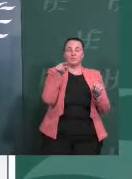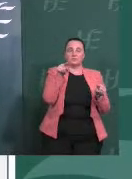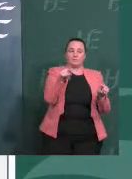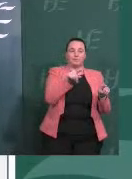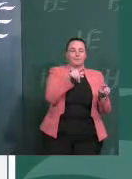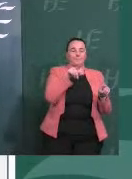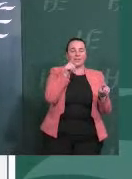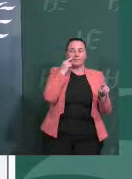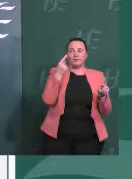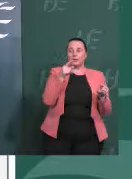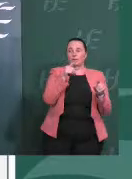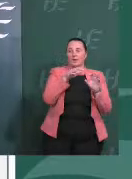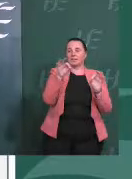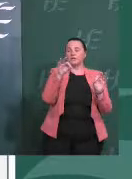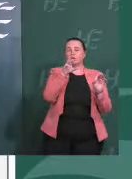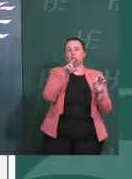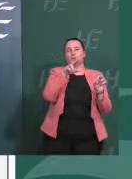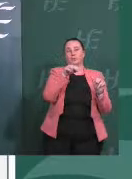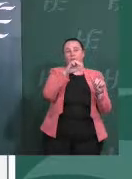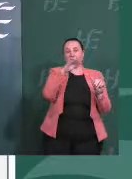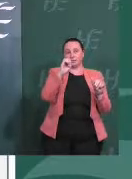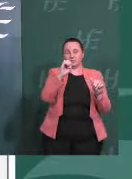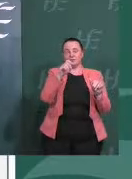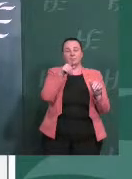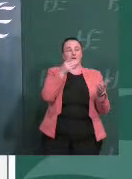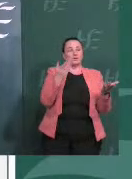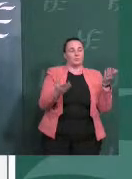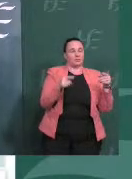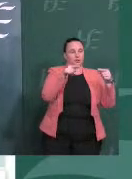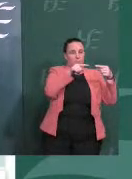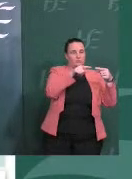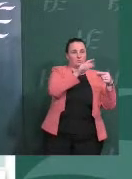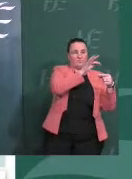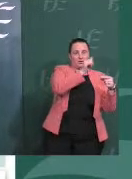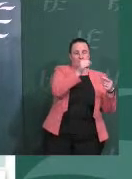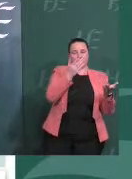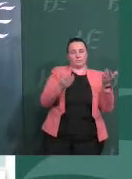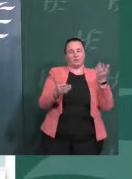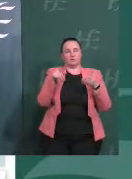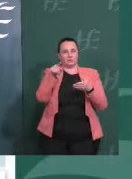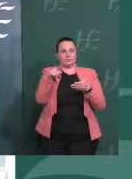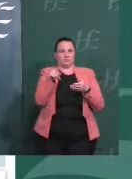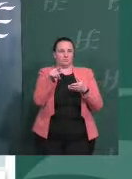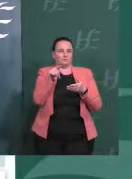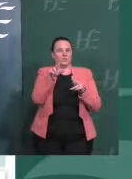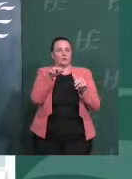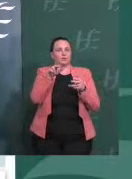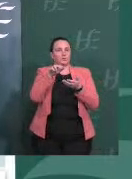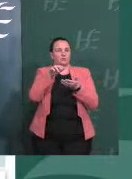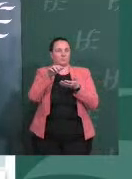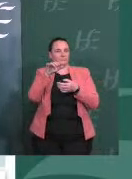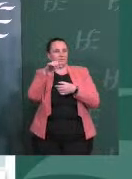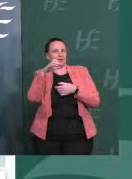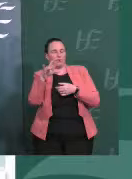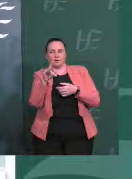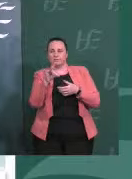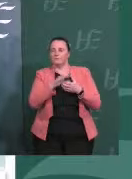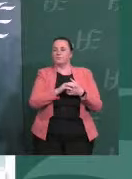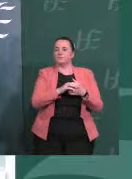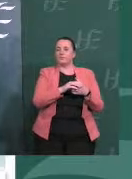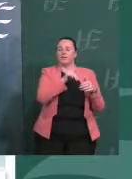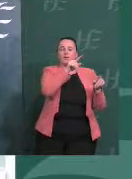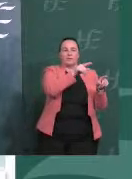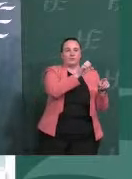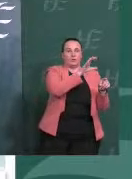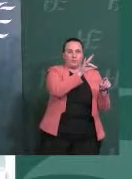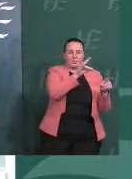blue line in the upper graph shows a big jump in Florida versus New York, which is held tight. Likewise, Indonesia against the UK. The UK being the